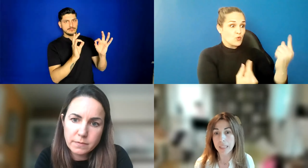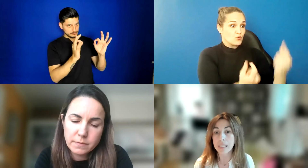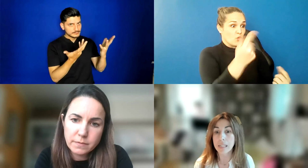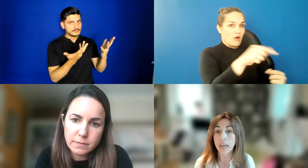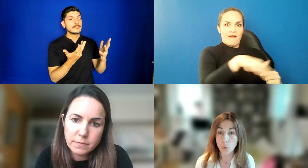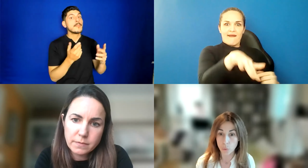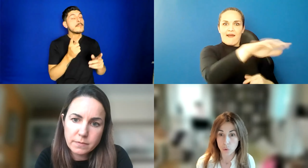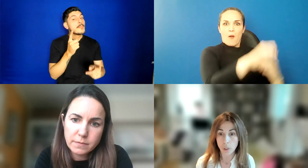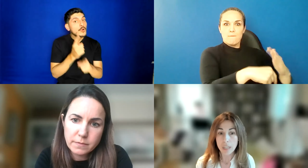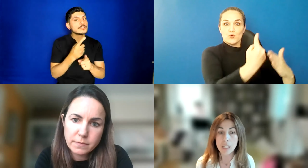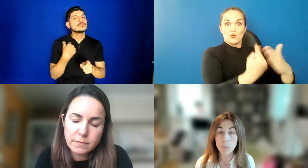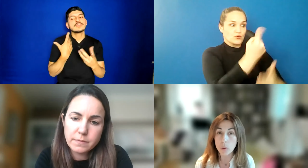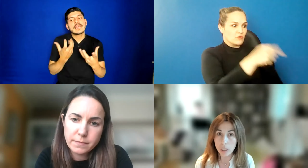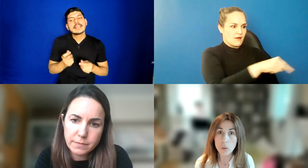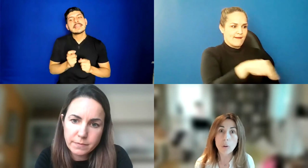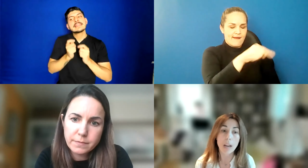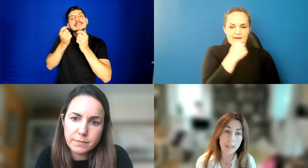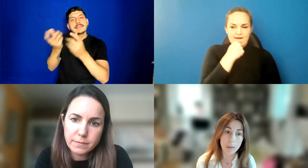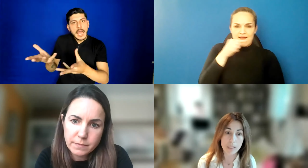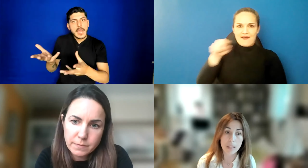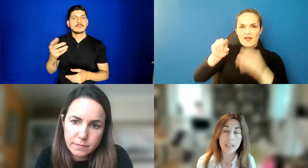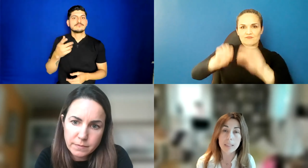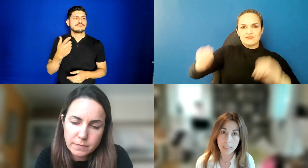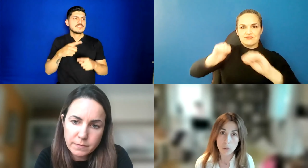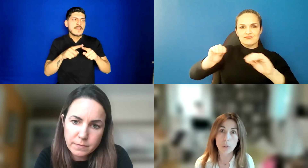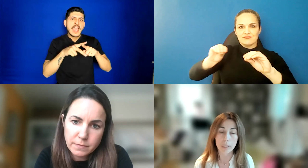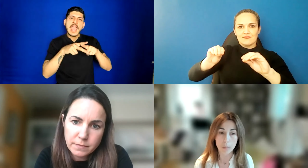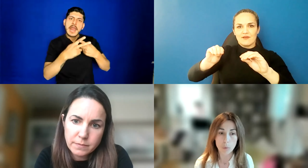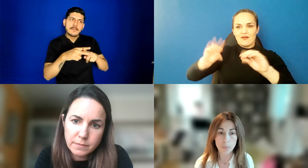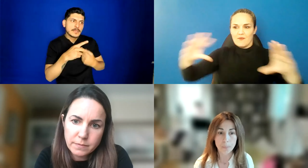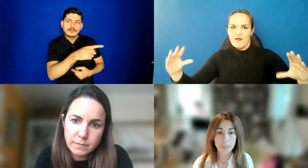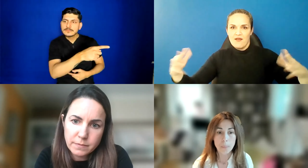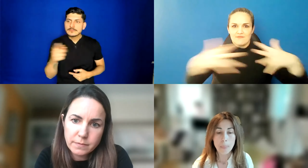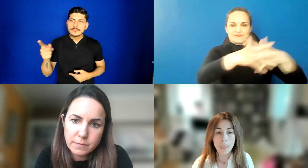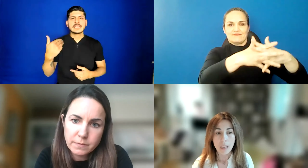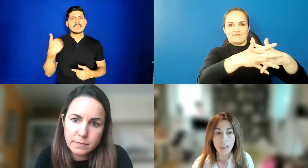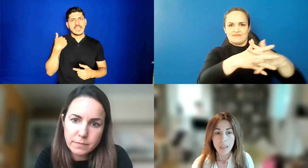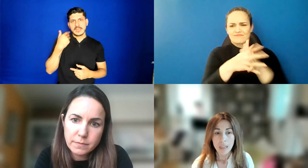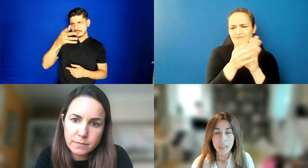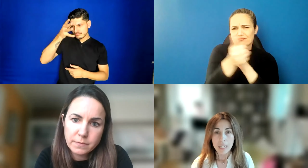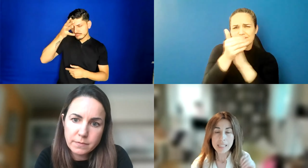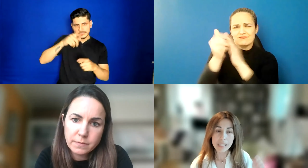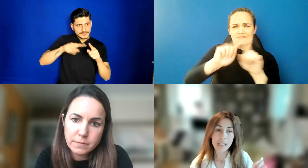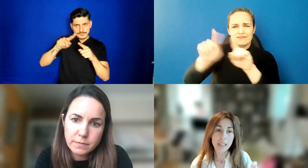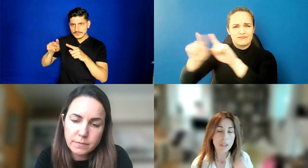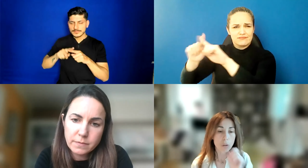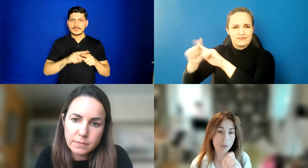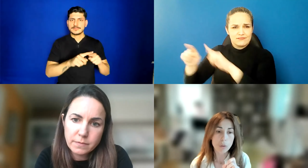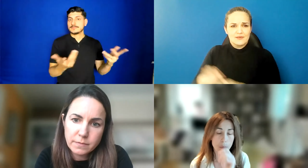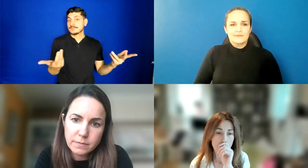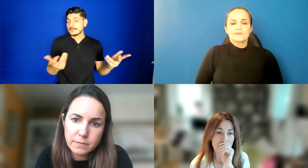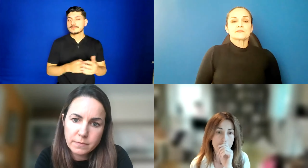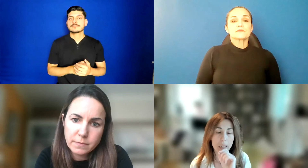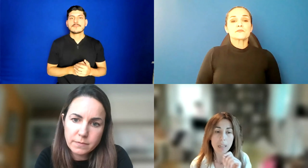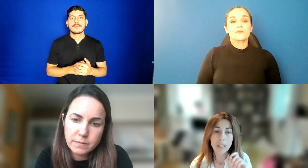world. So these tools are key. We need to develop them in